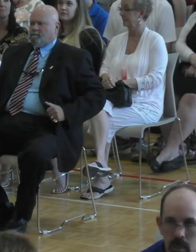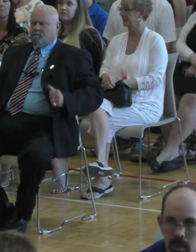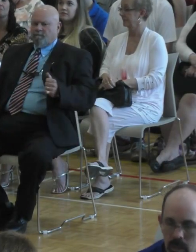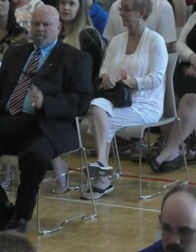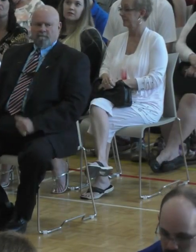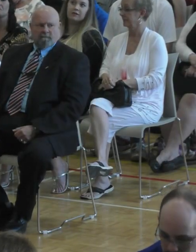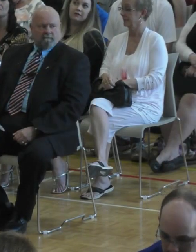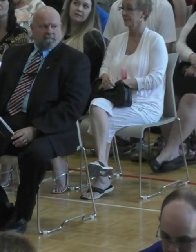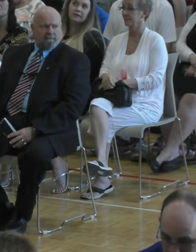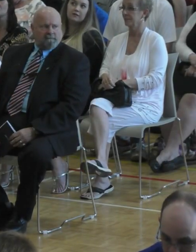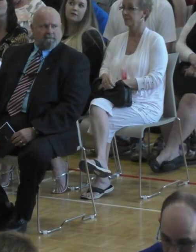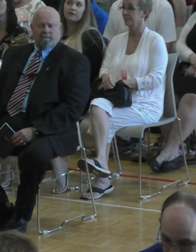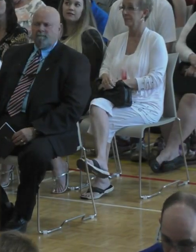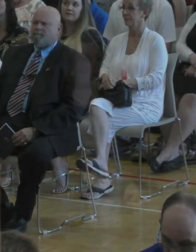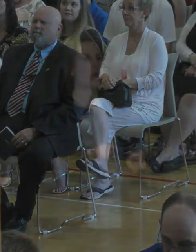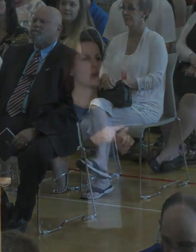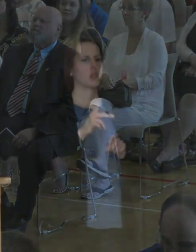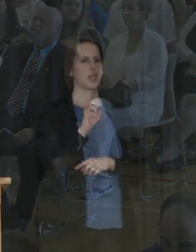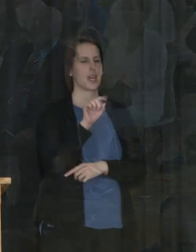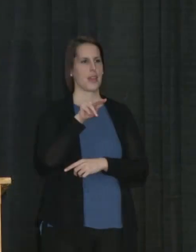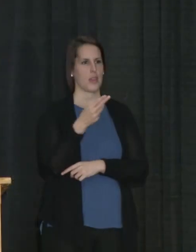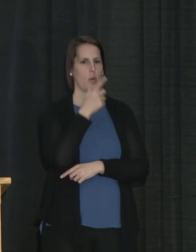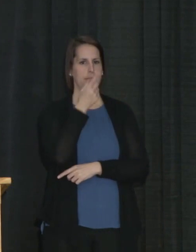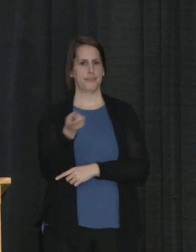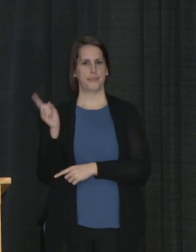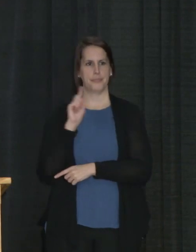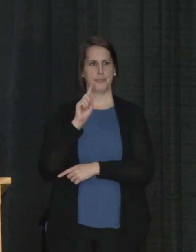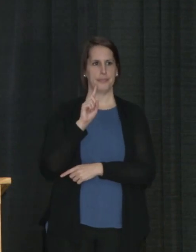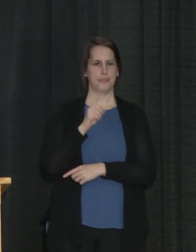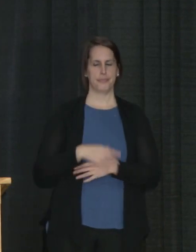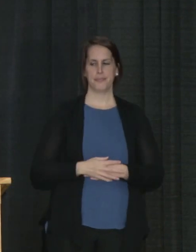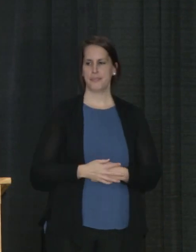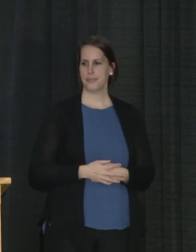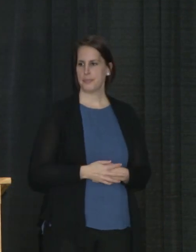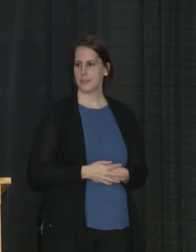Please join me in welcoming Keith Irving to bring greetings.